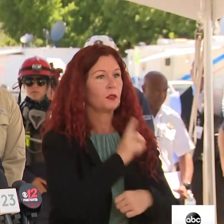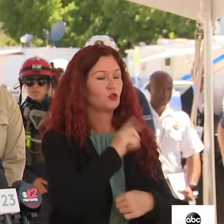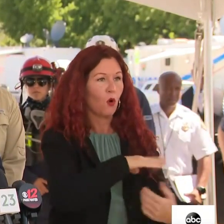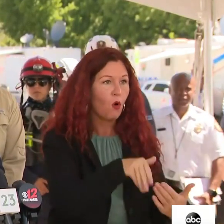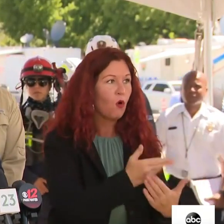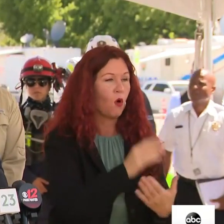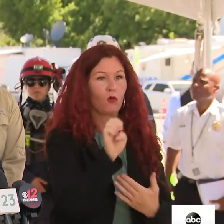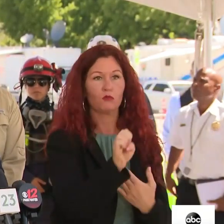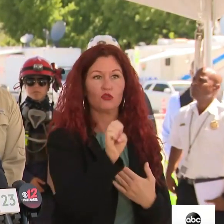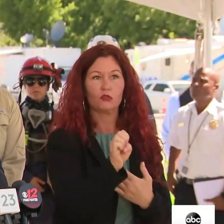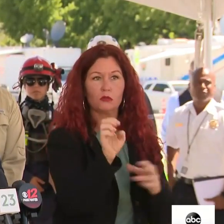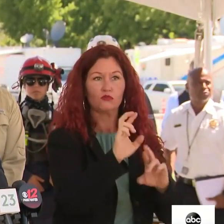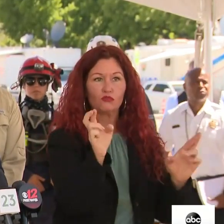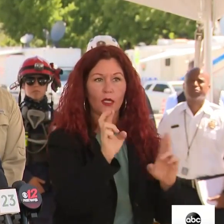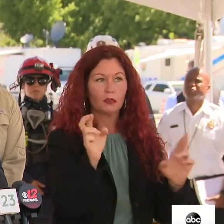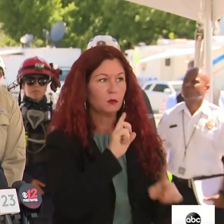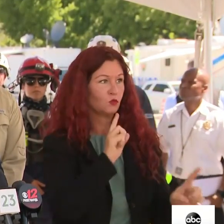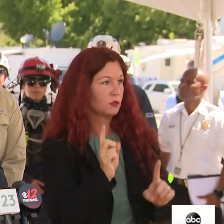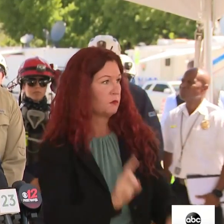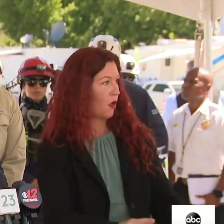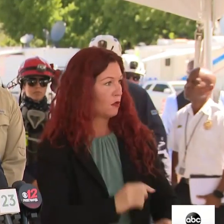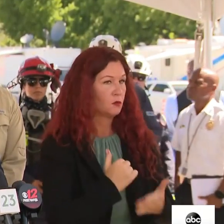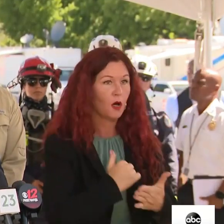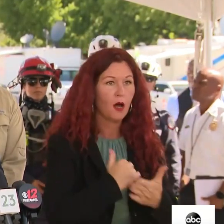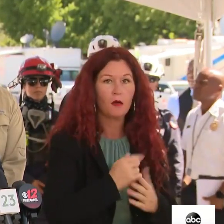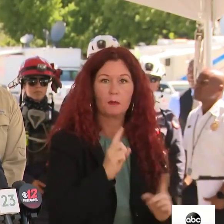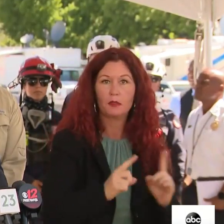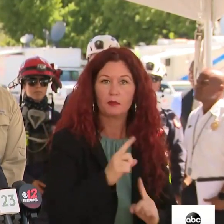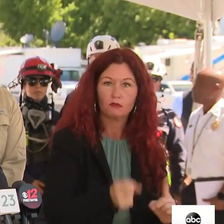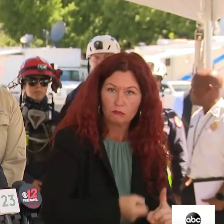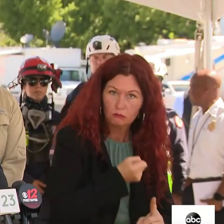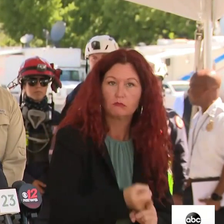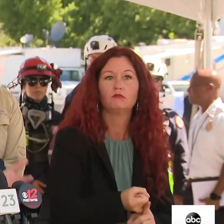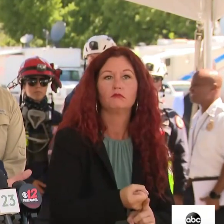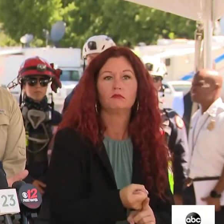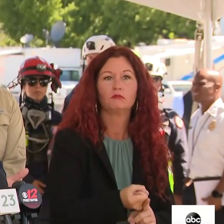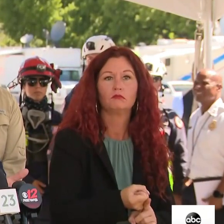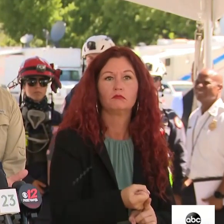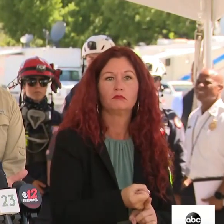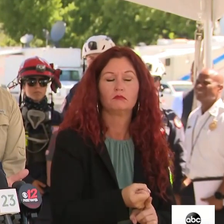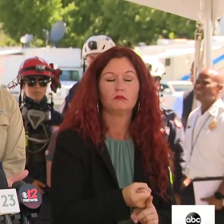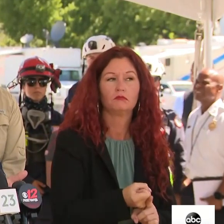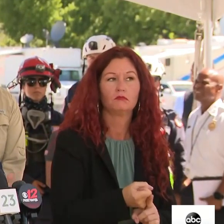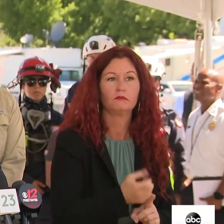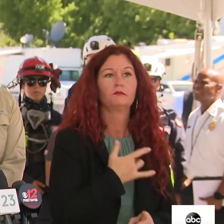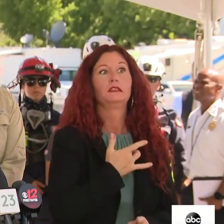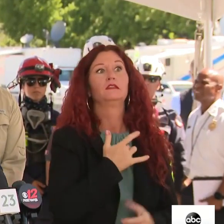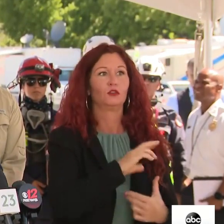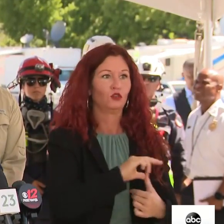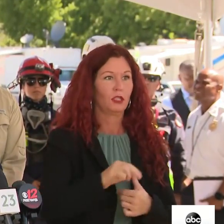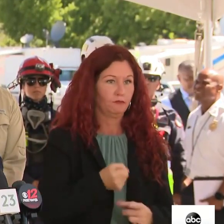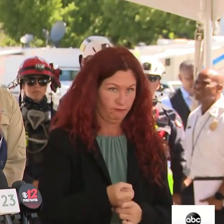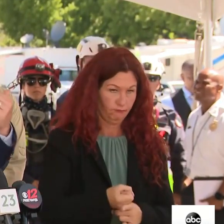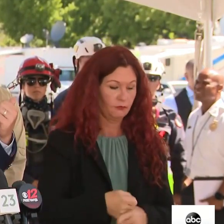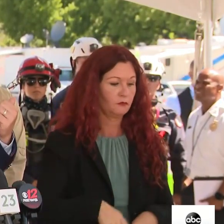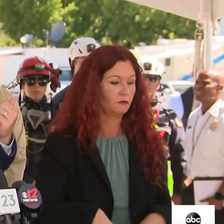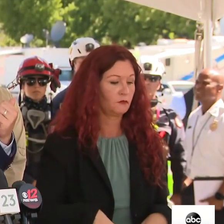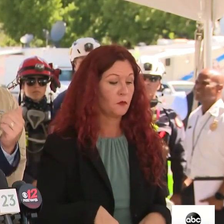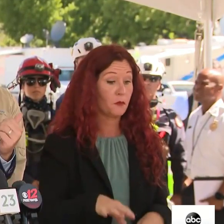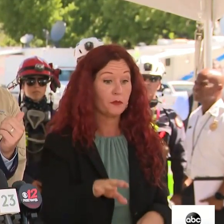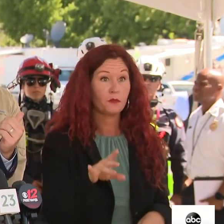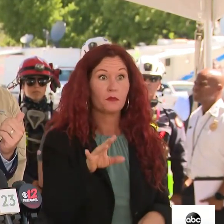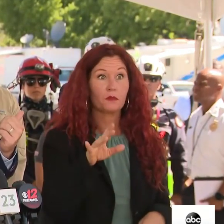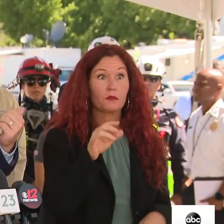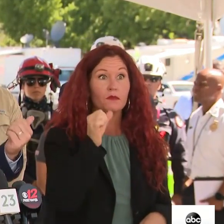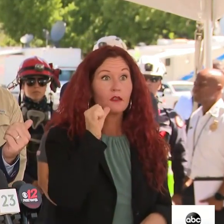the storm, ensuring Floridians are prepared for potential impact. Now, as we mentioned yesterday, we have a